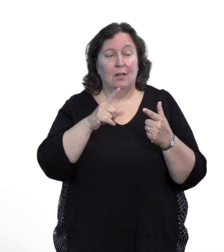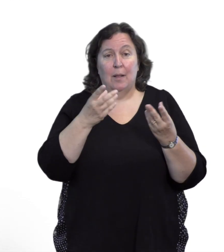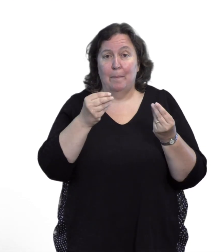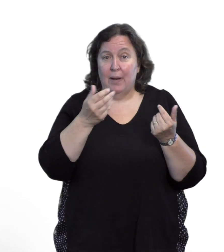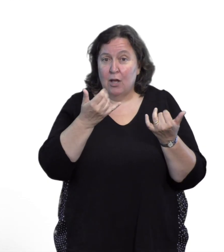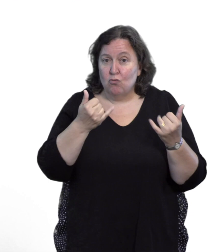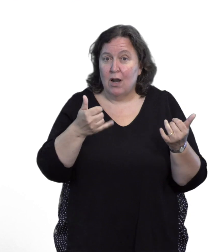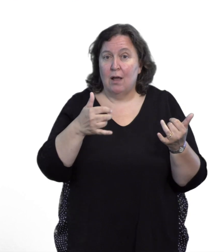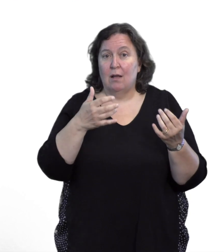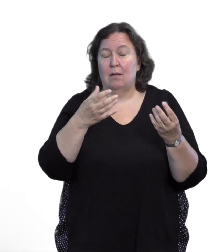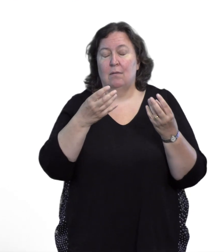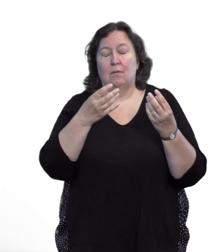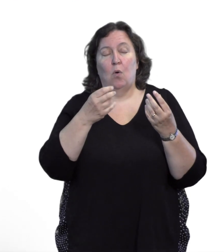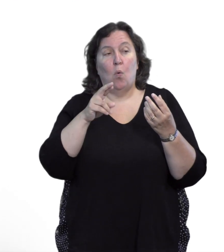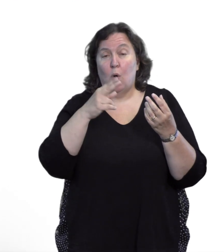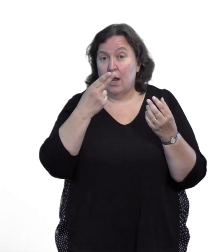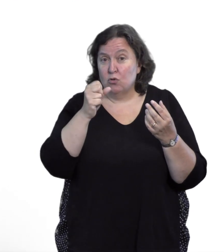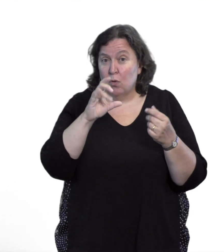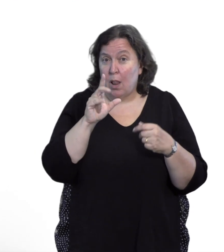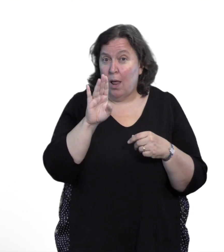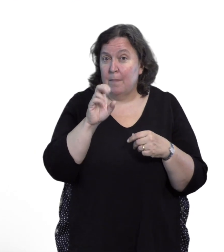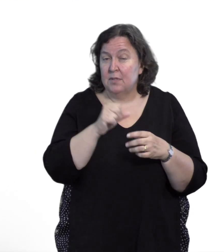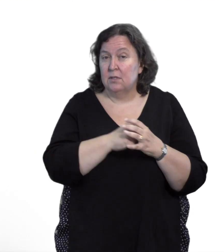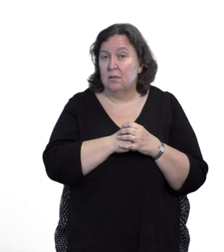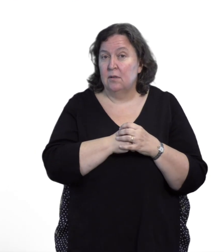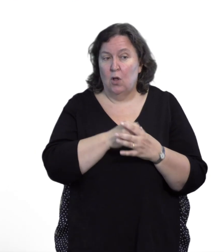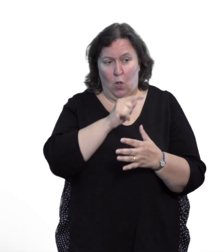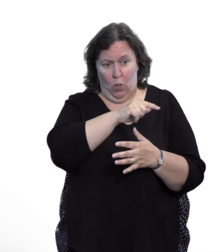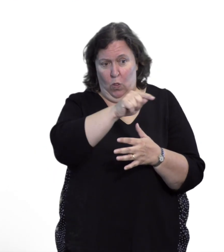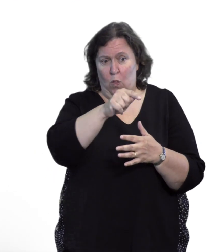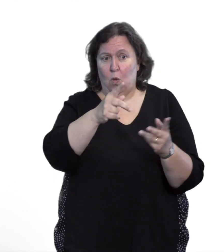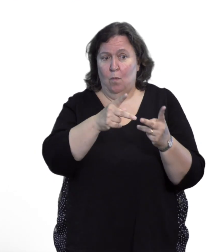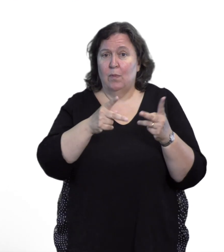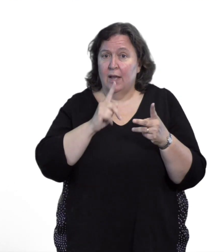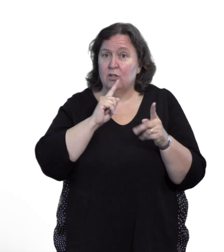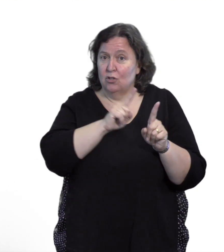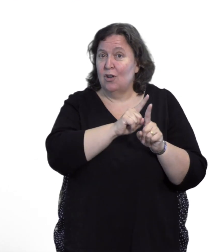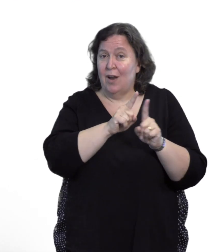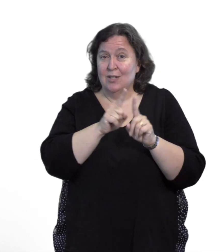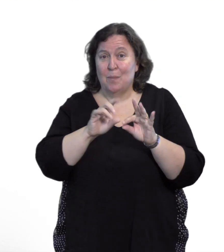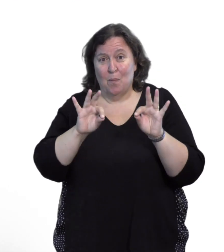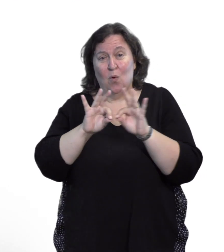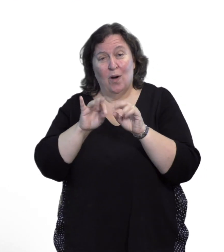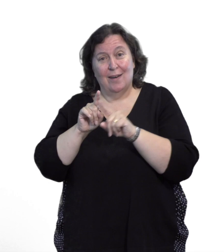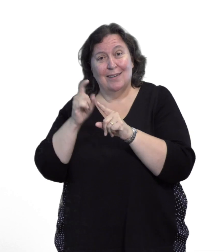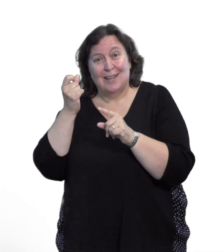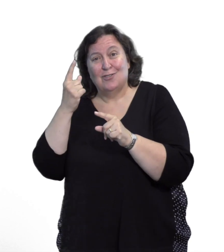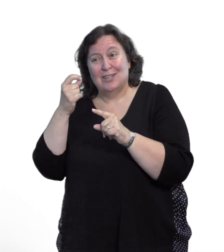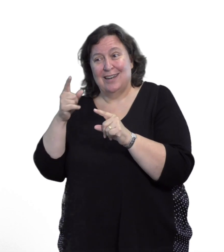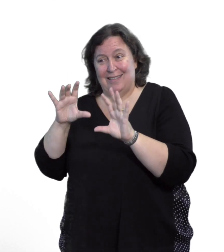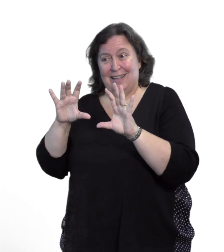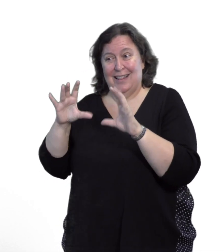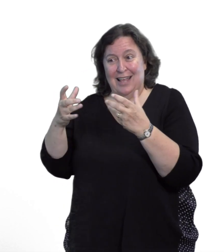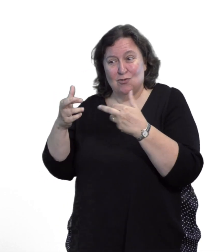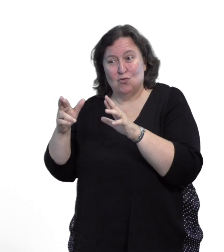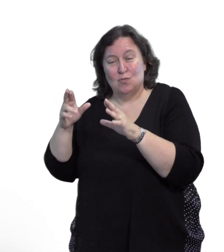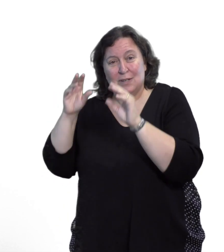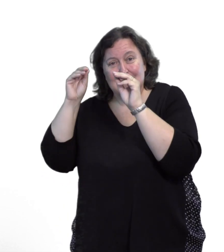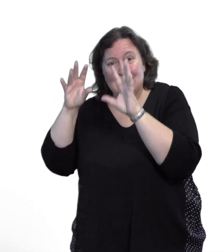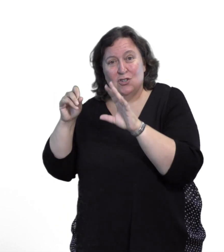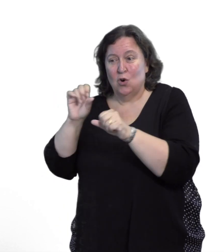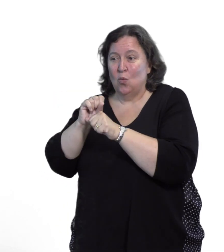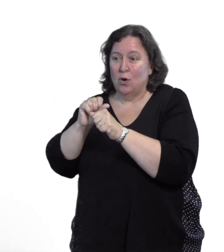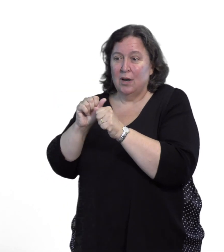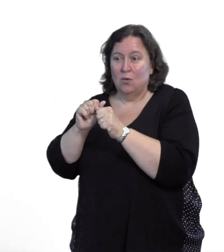high school clubs. These places are just as important as understanding the teacher in class or working with classmates